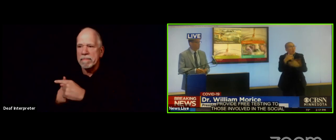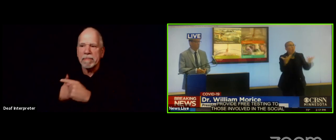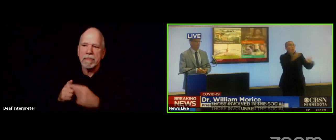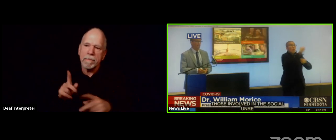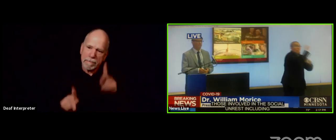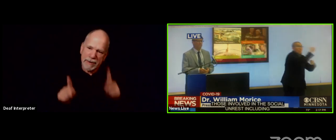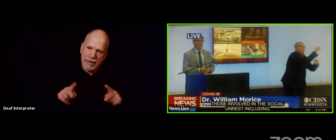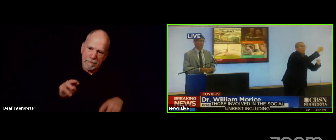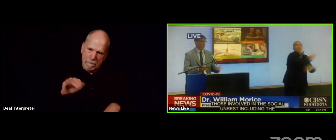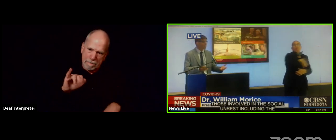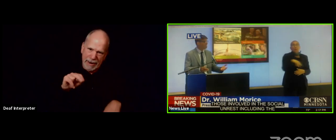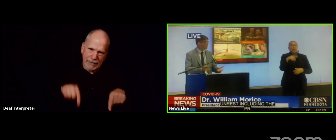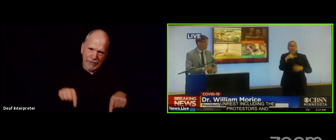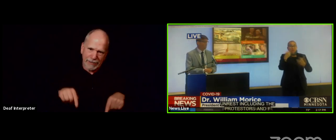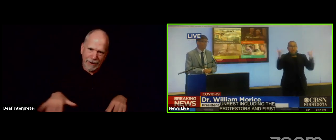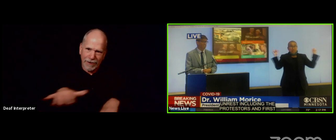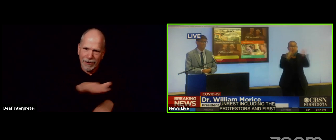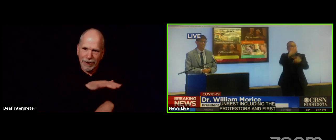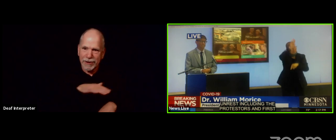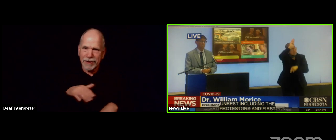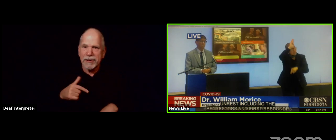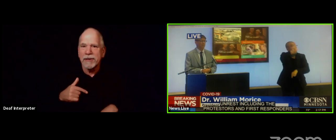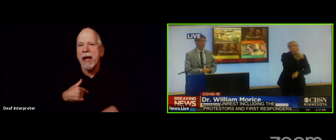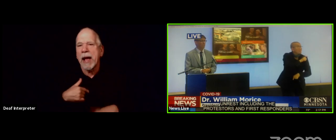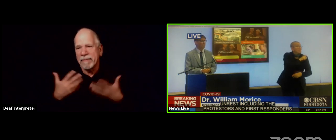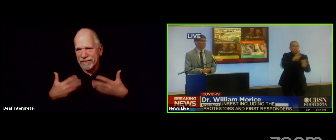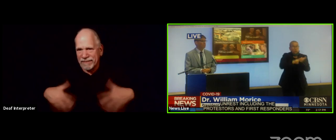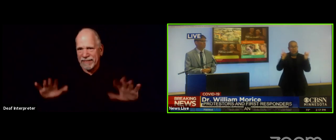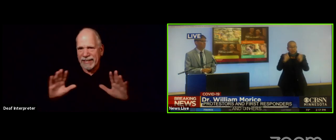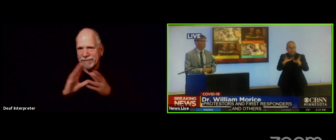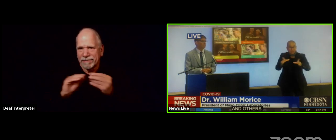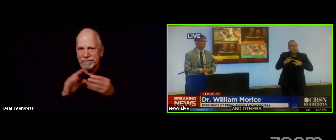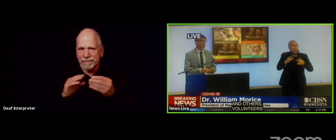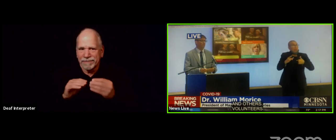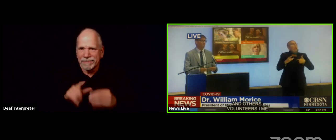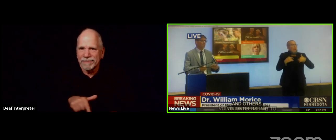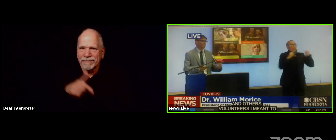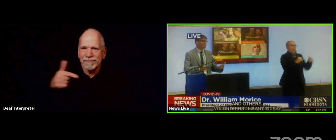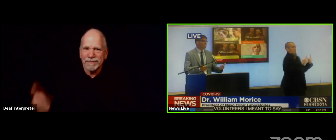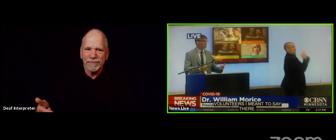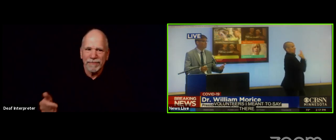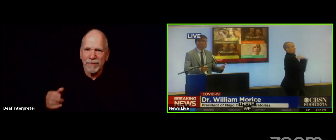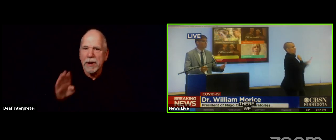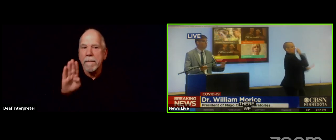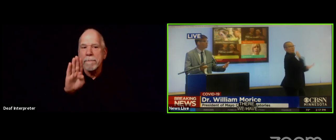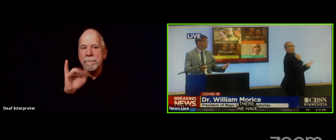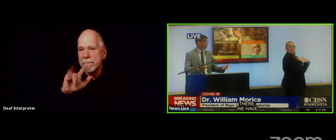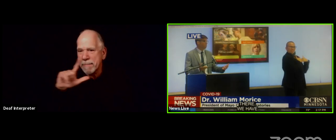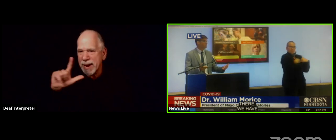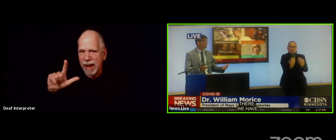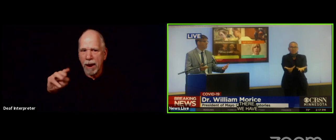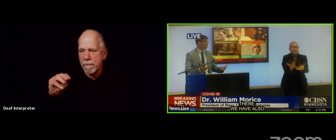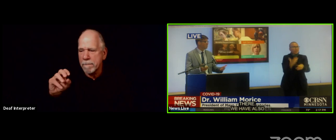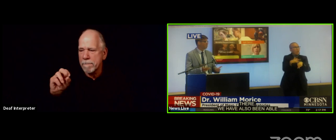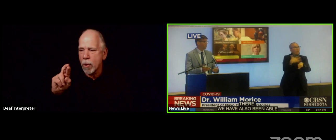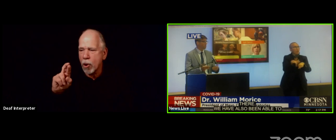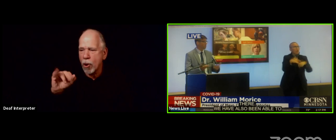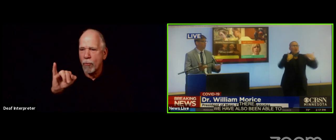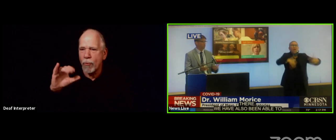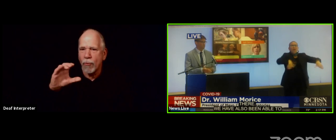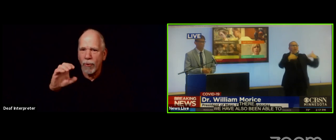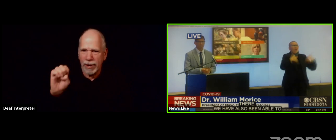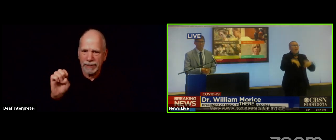others. Volunteers, I meant to say there. We have also been able to get testing to where it's needed across the state. So a